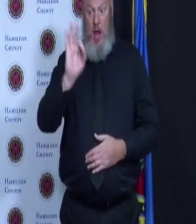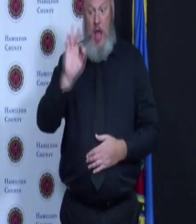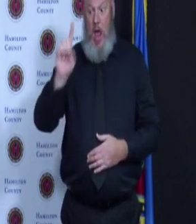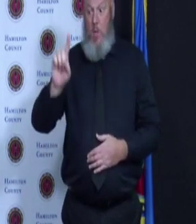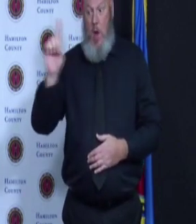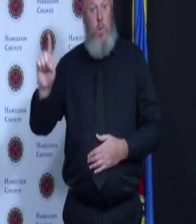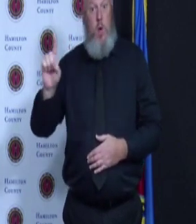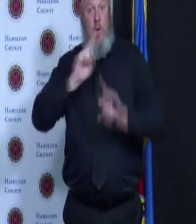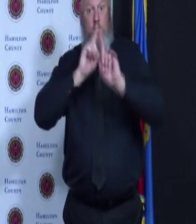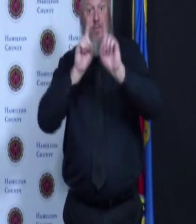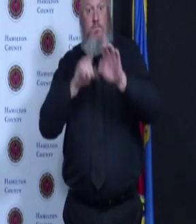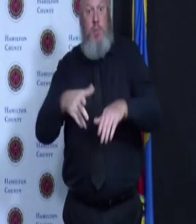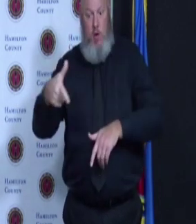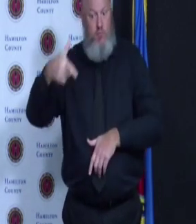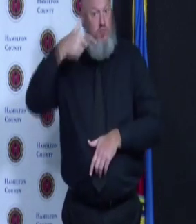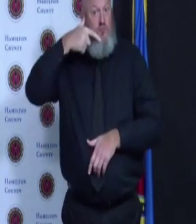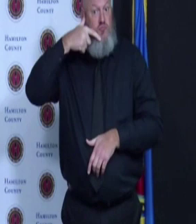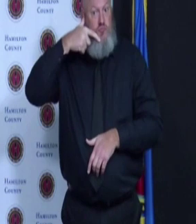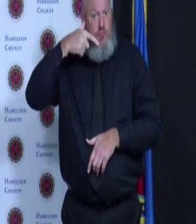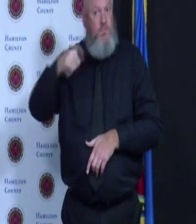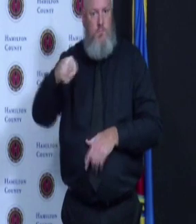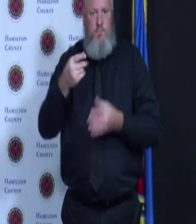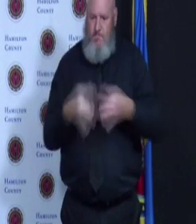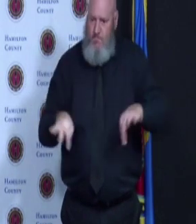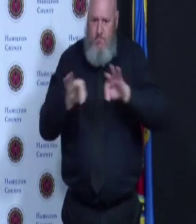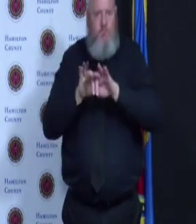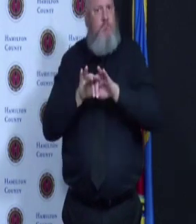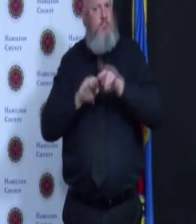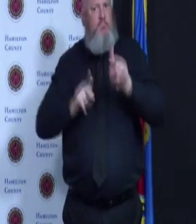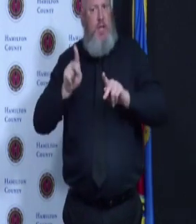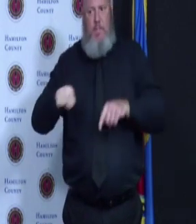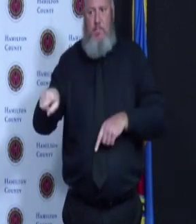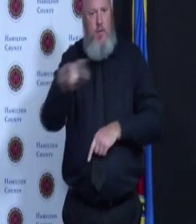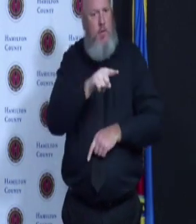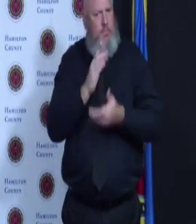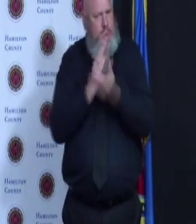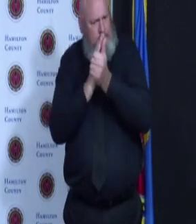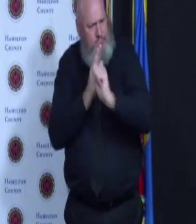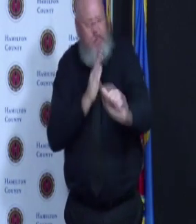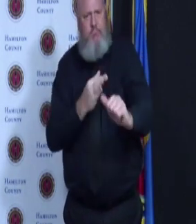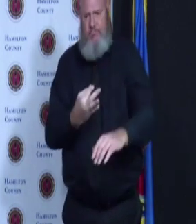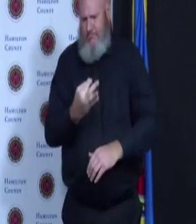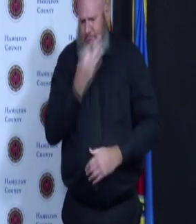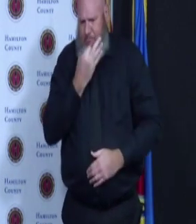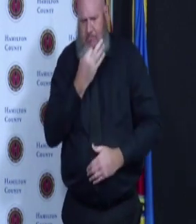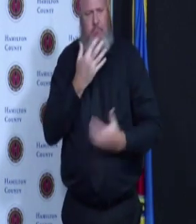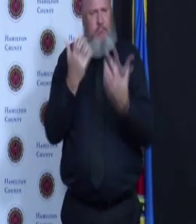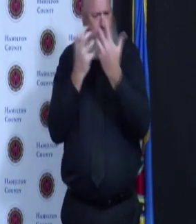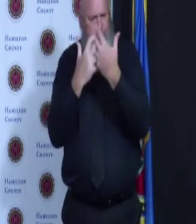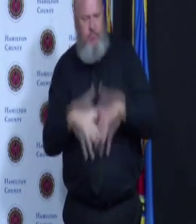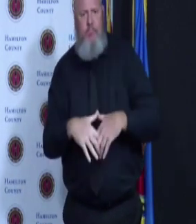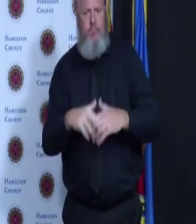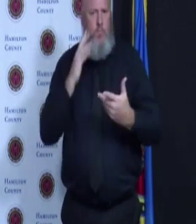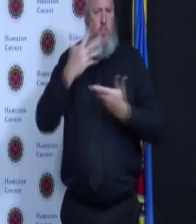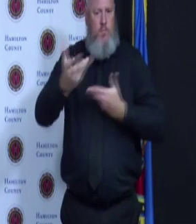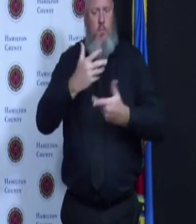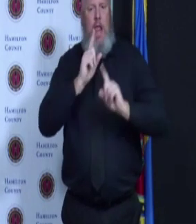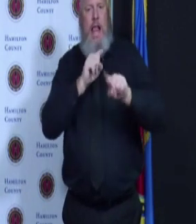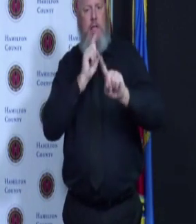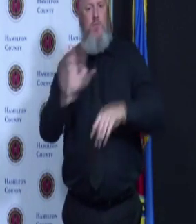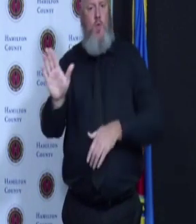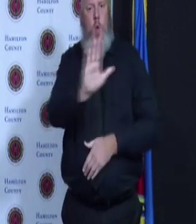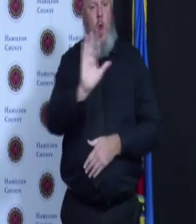Reentry is finding ways to communicate with clients leaving the Justice Center even while working remotely.